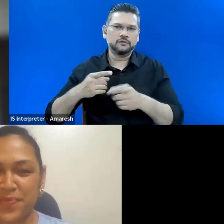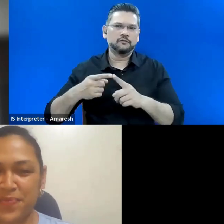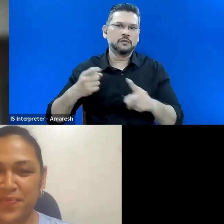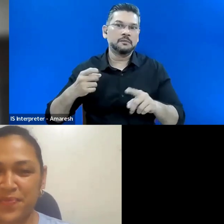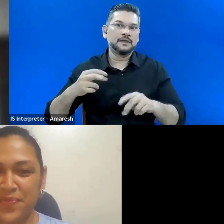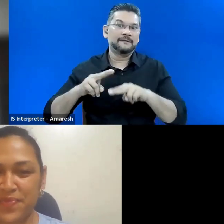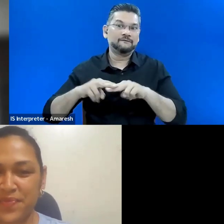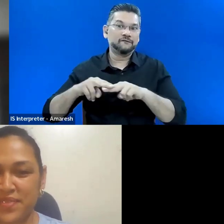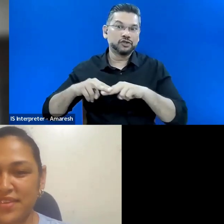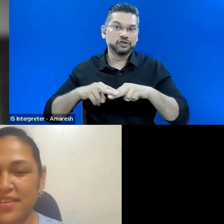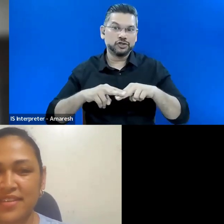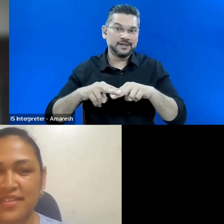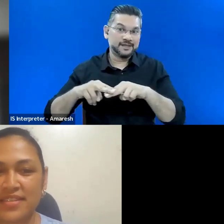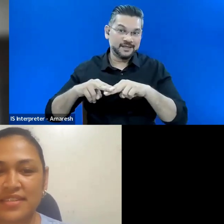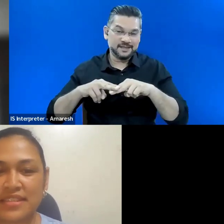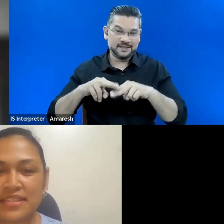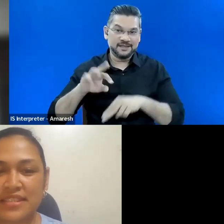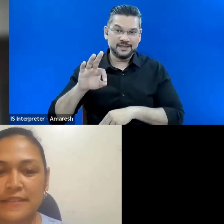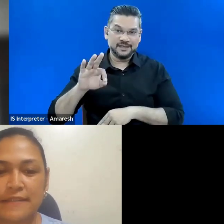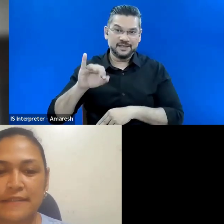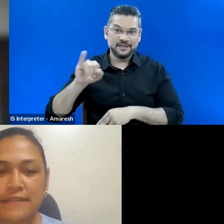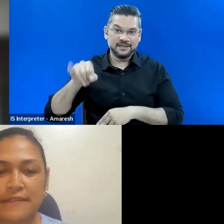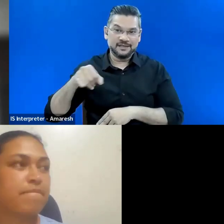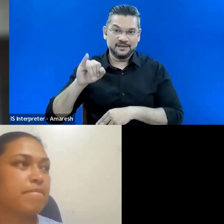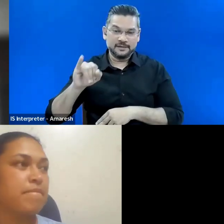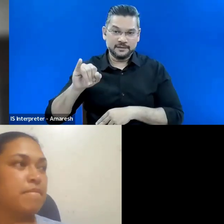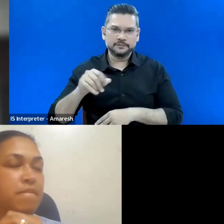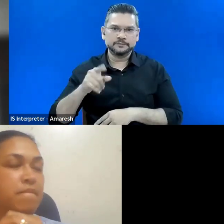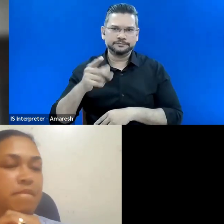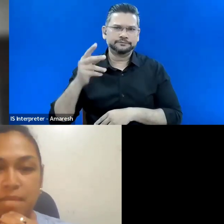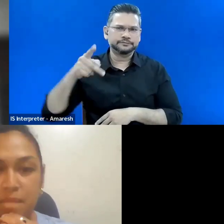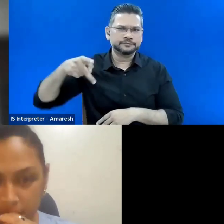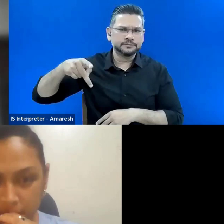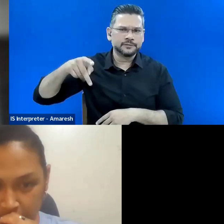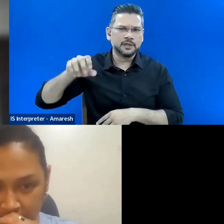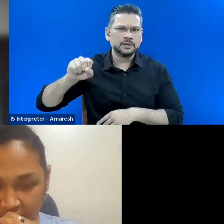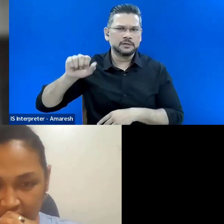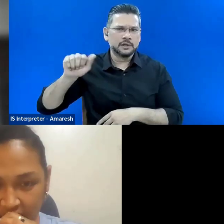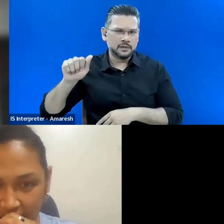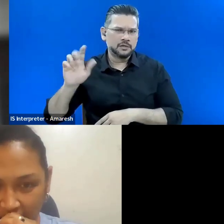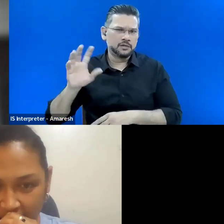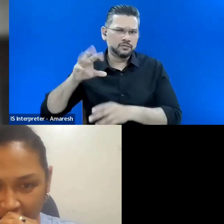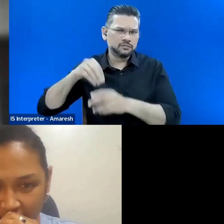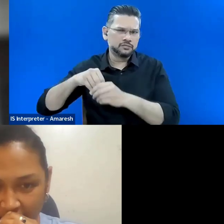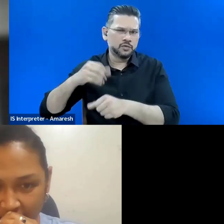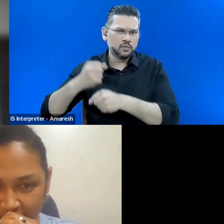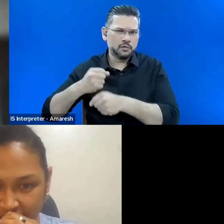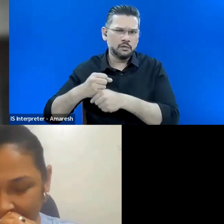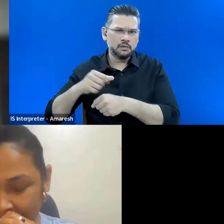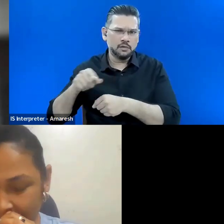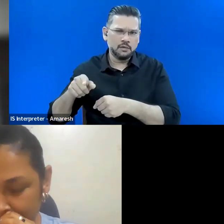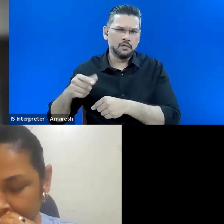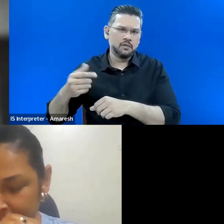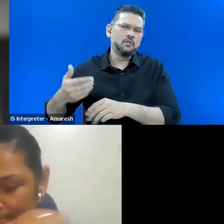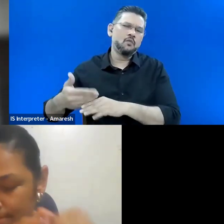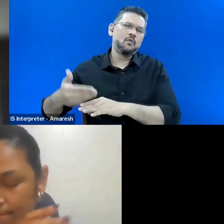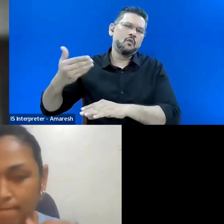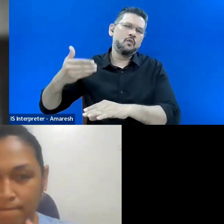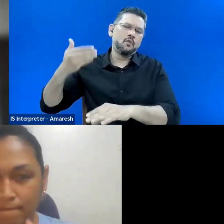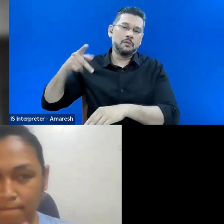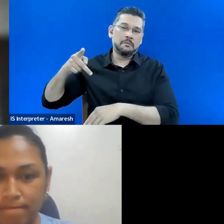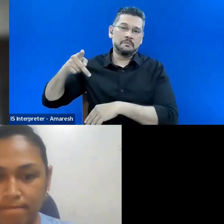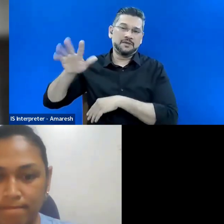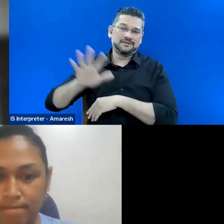She has been associated with Psychiatric Survivors Association, one of the oldest survivor movement from Pacific,